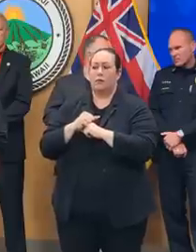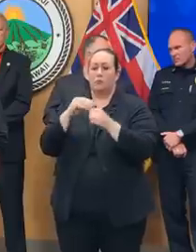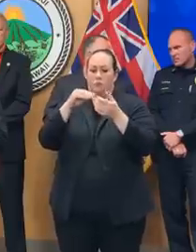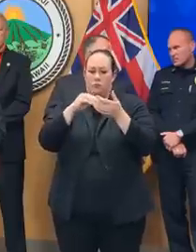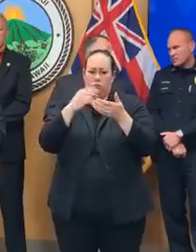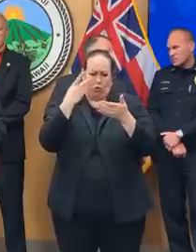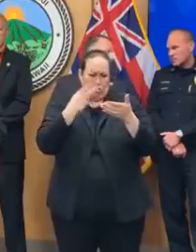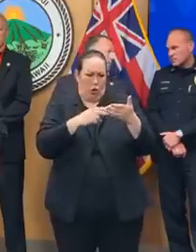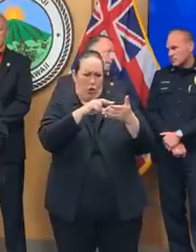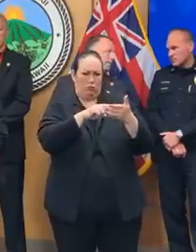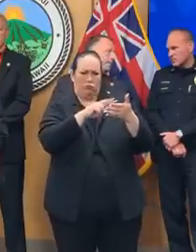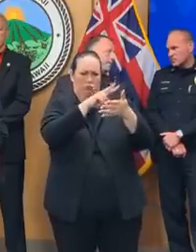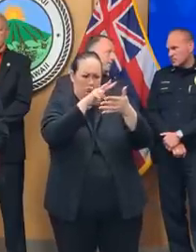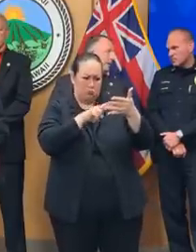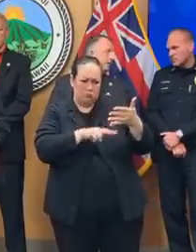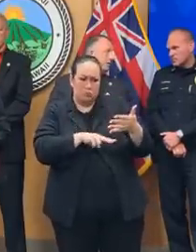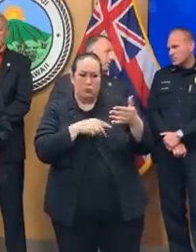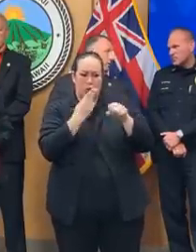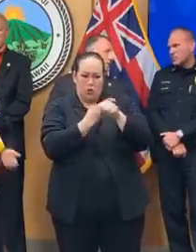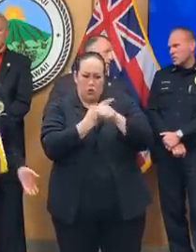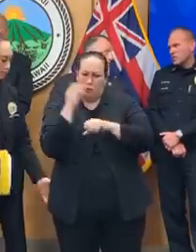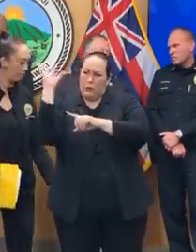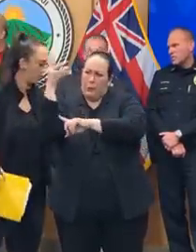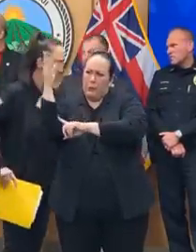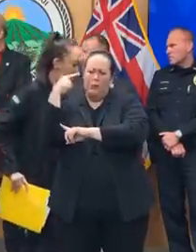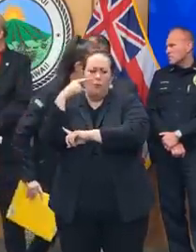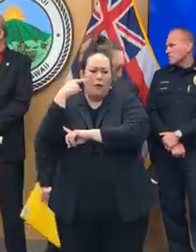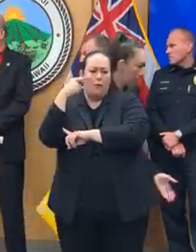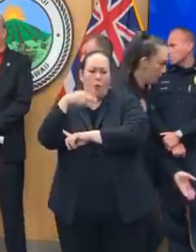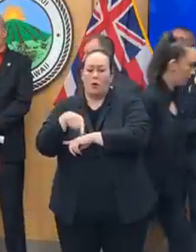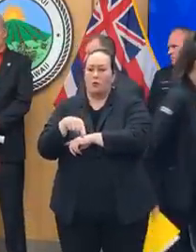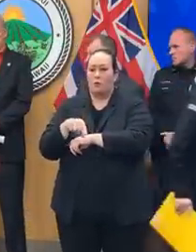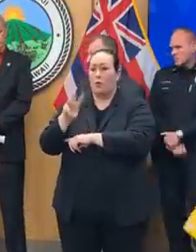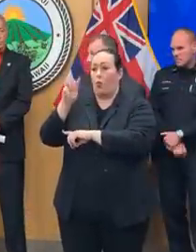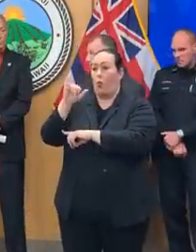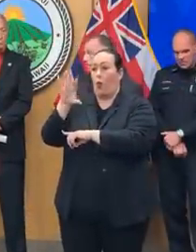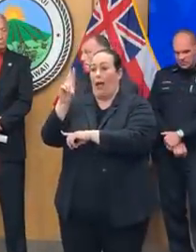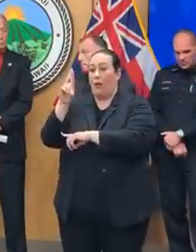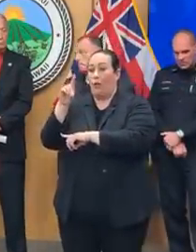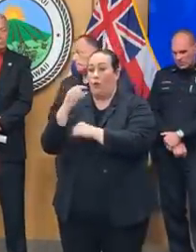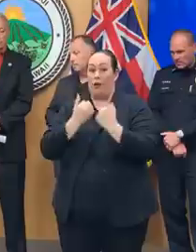use for sirens is stated on the website. Mahalo.